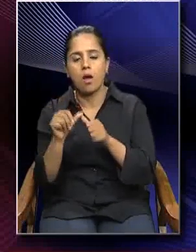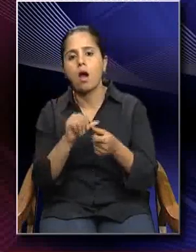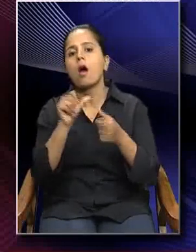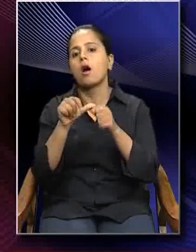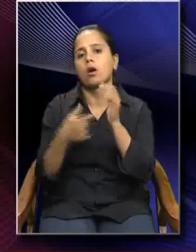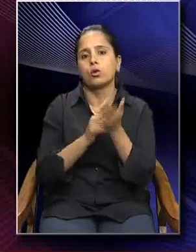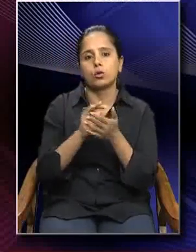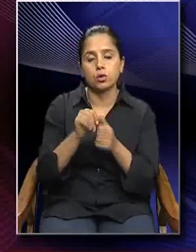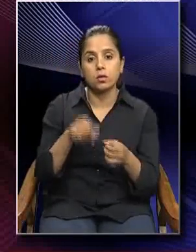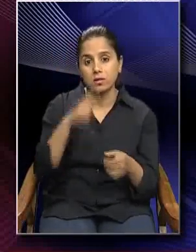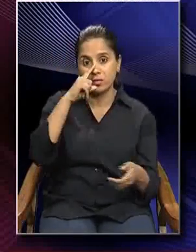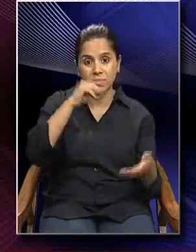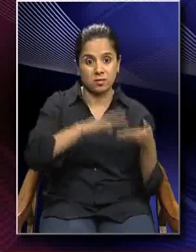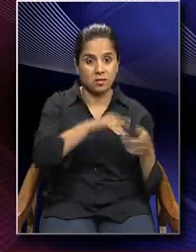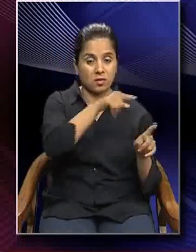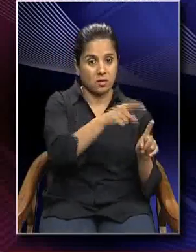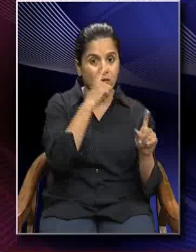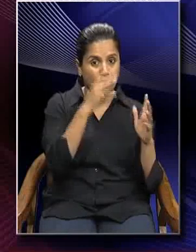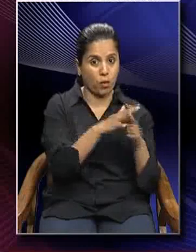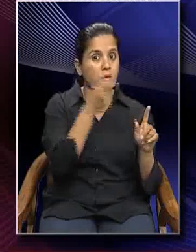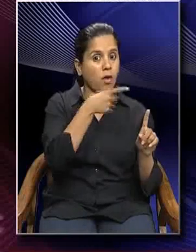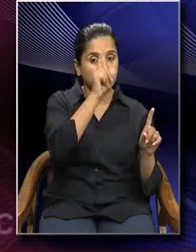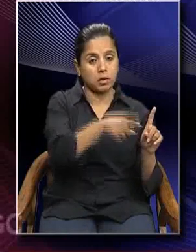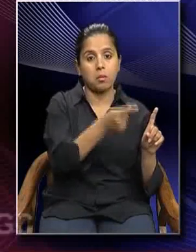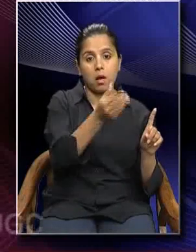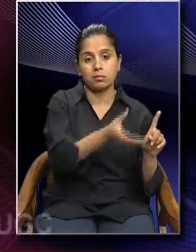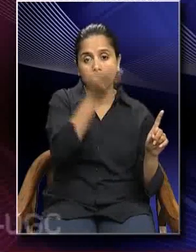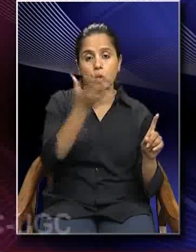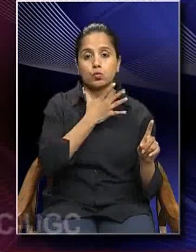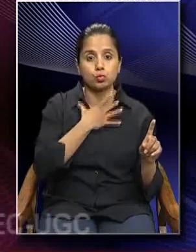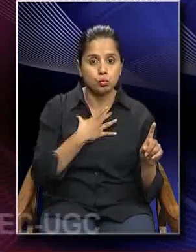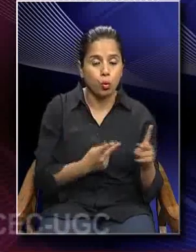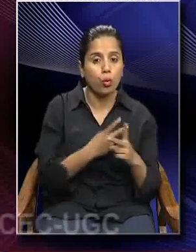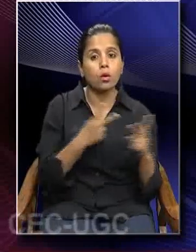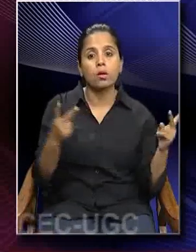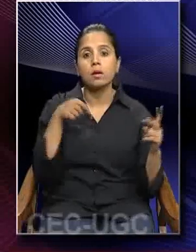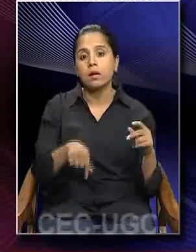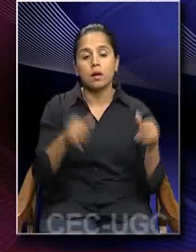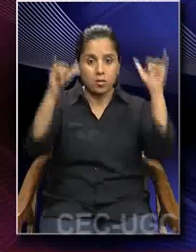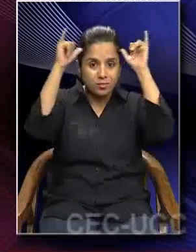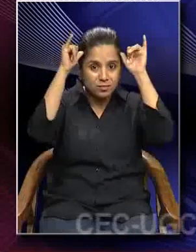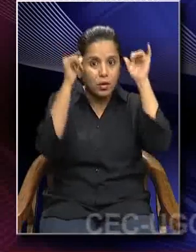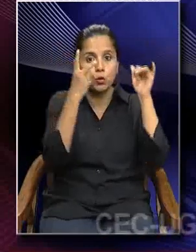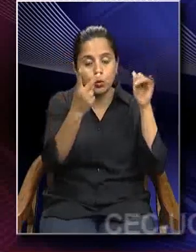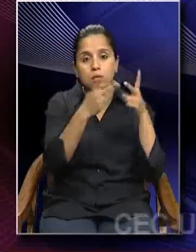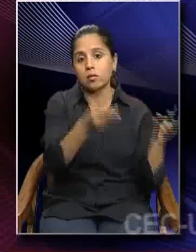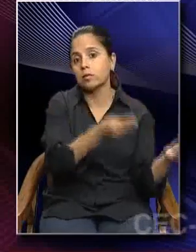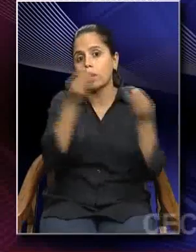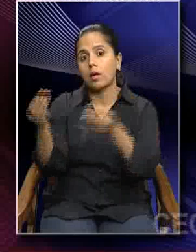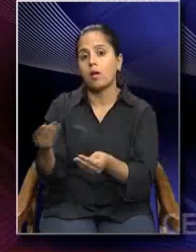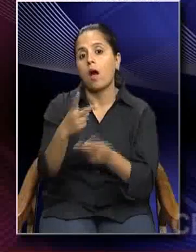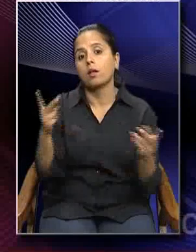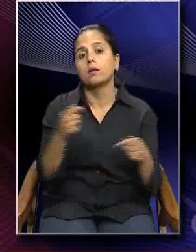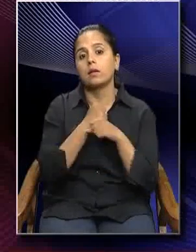forms, the bride's father had to give wealth, ornaments, a pair of oxen or other gifts according